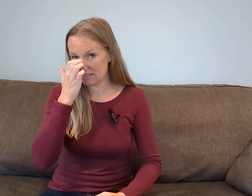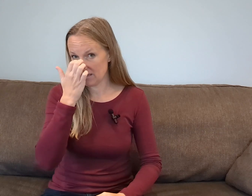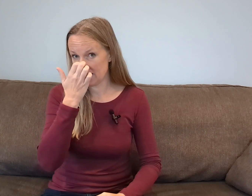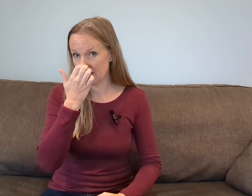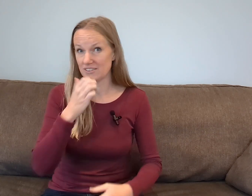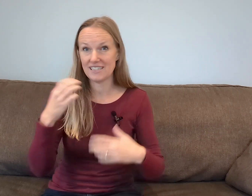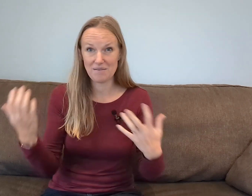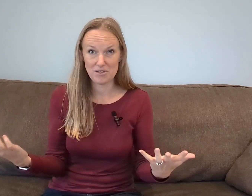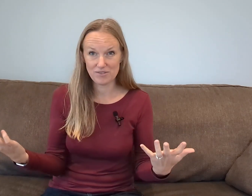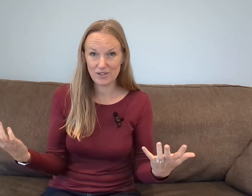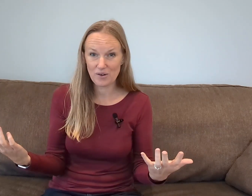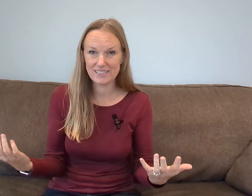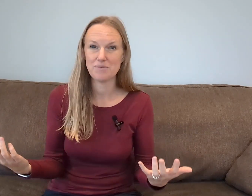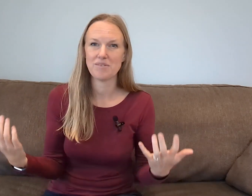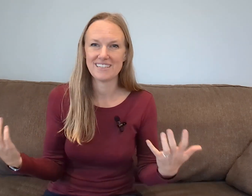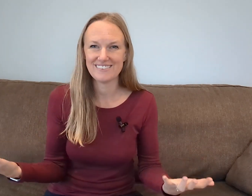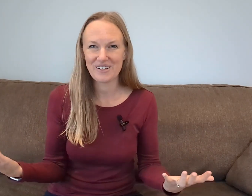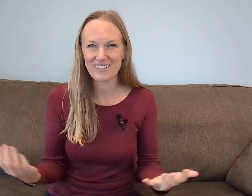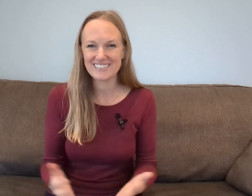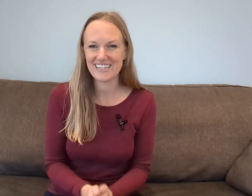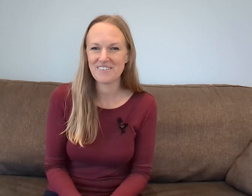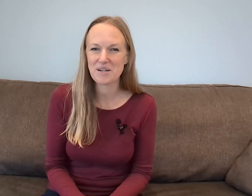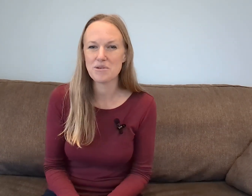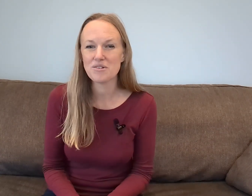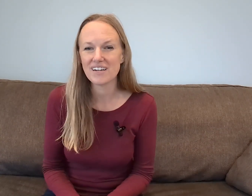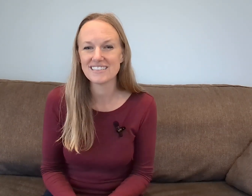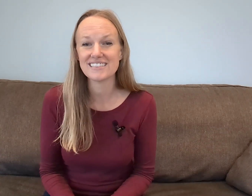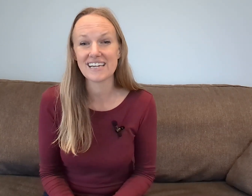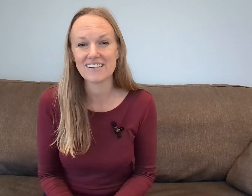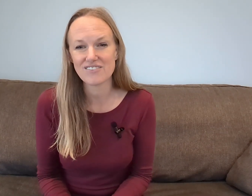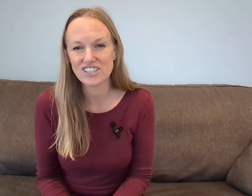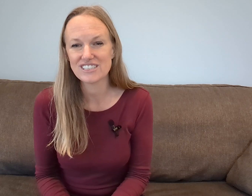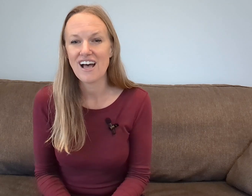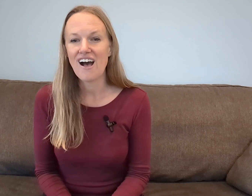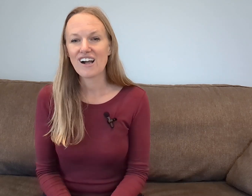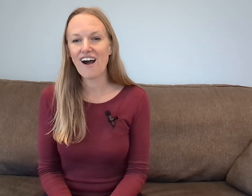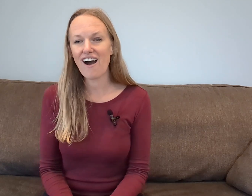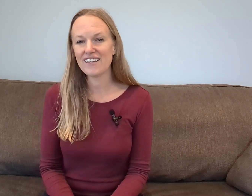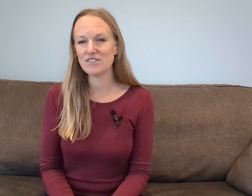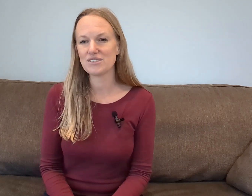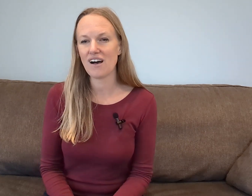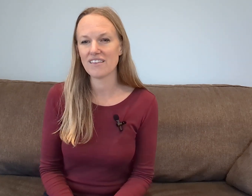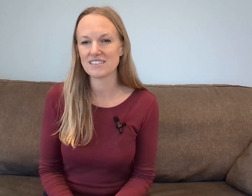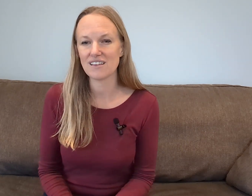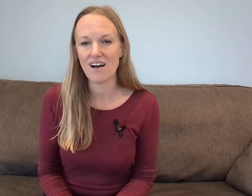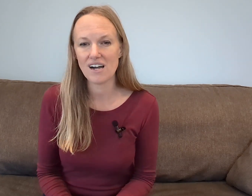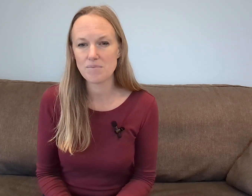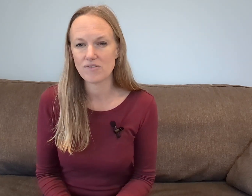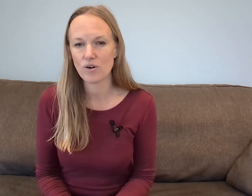And then it goes to that beautiful chorus, but we're not doing the chorus today. We're going to move on to the second verse. God, you saw this long before I